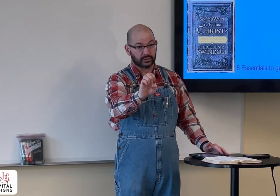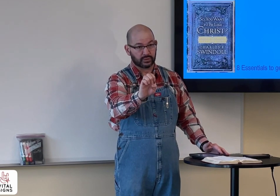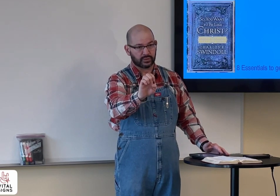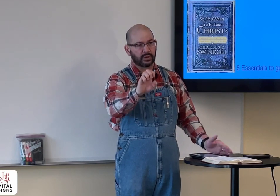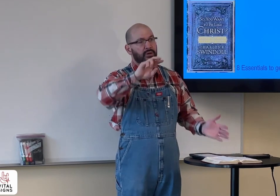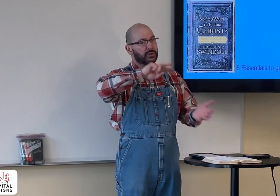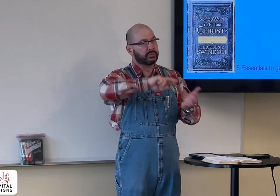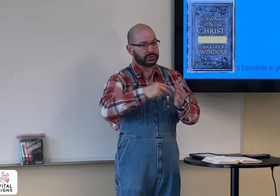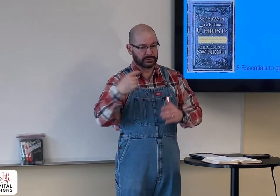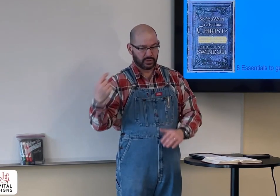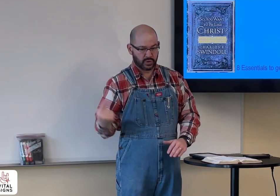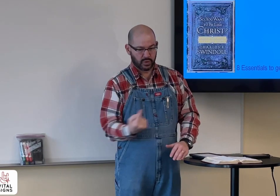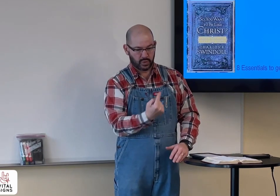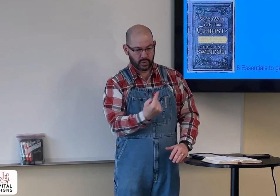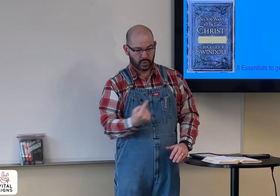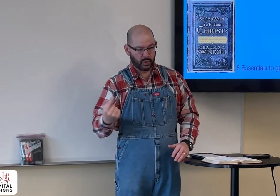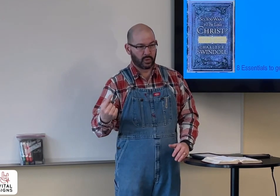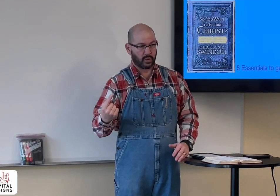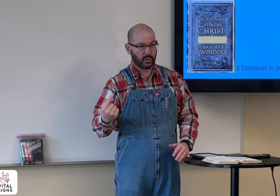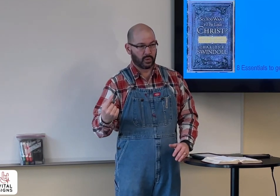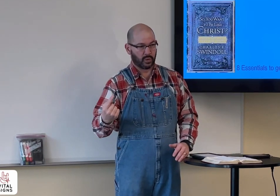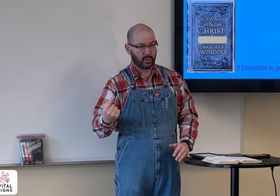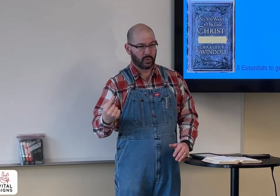solitude, meaning you just spend time together